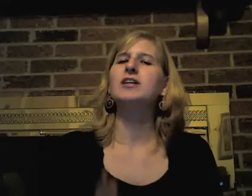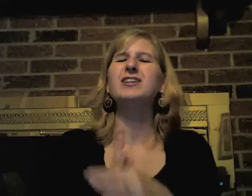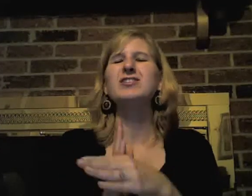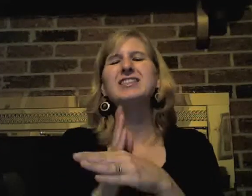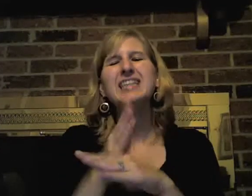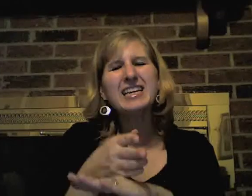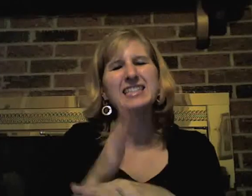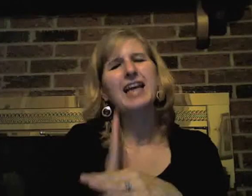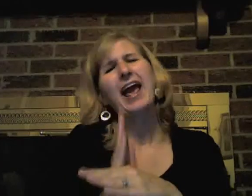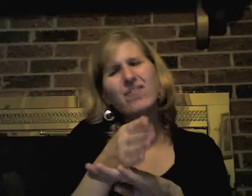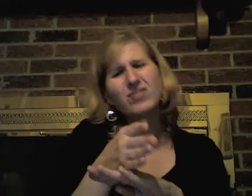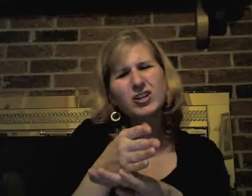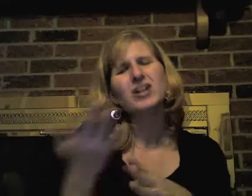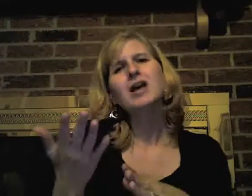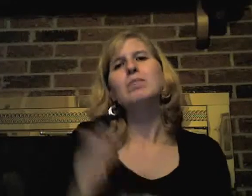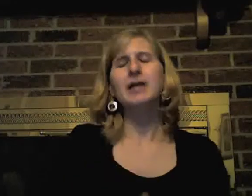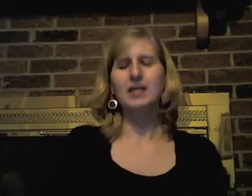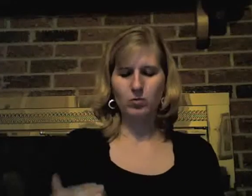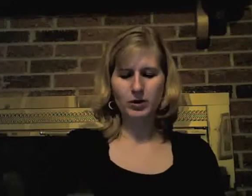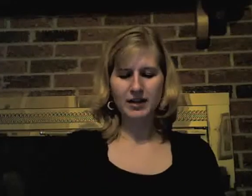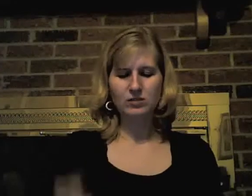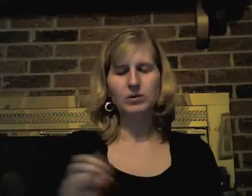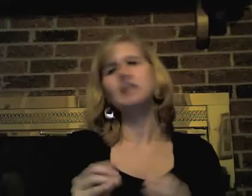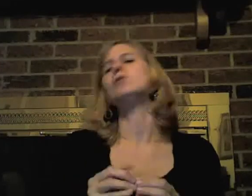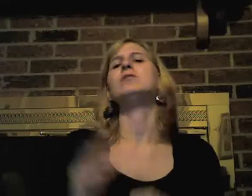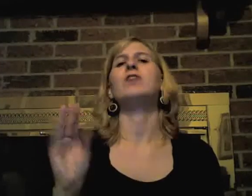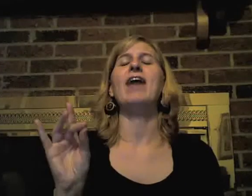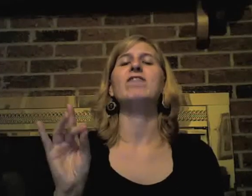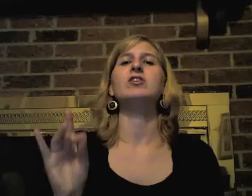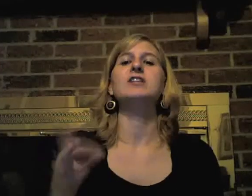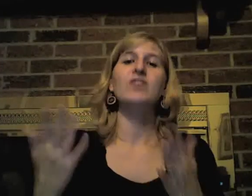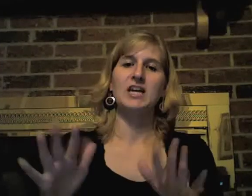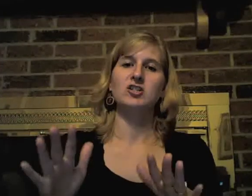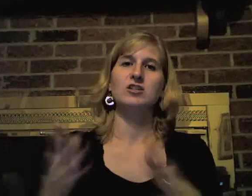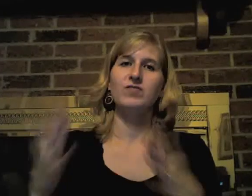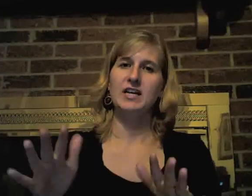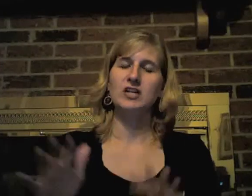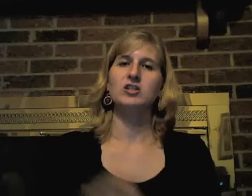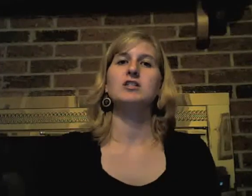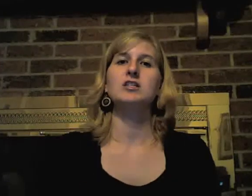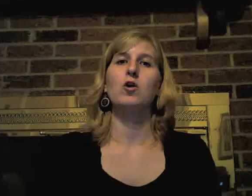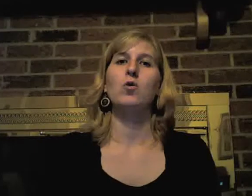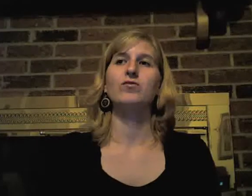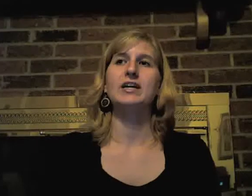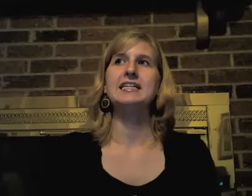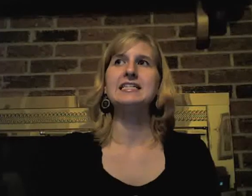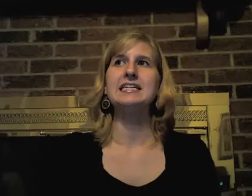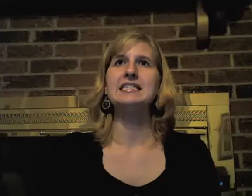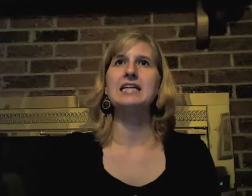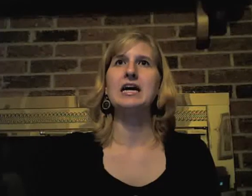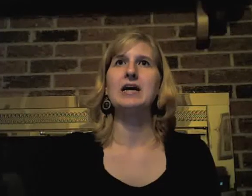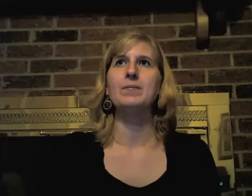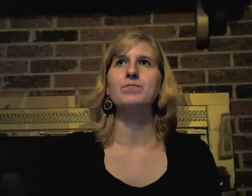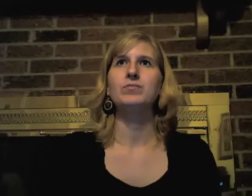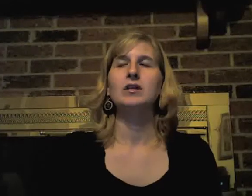this after, but the word that's really used for after is finish. So, for instance, if you come to